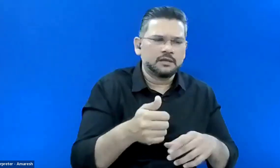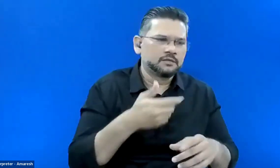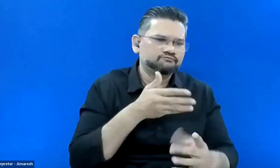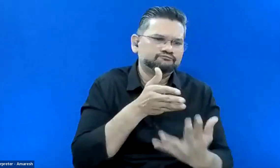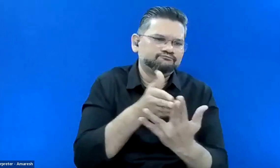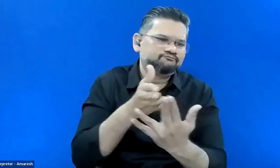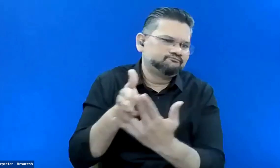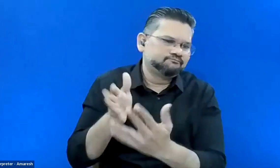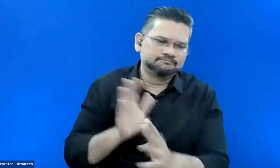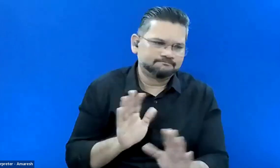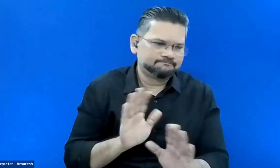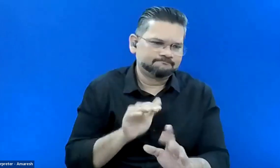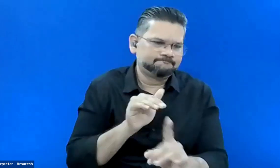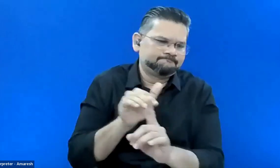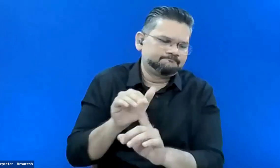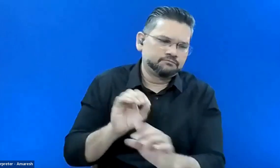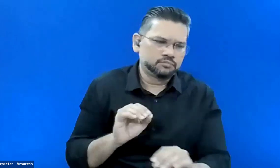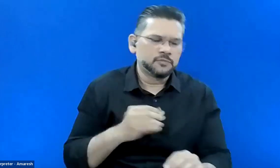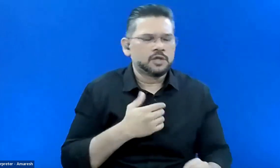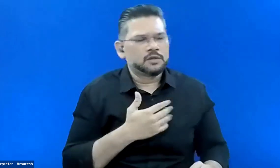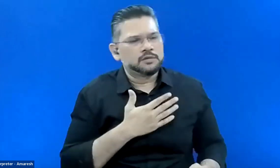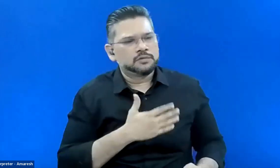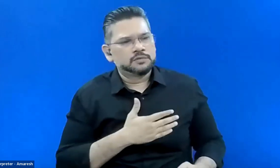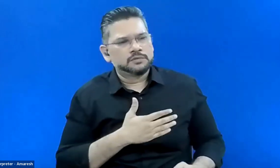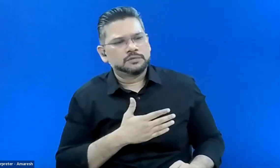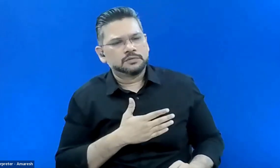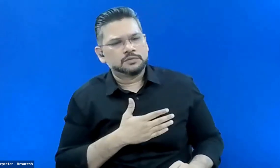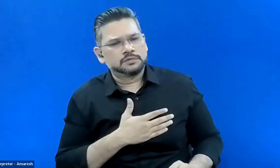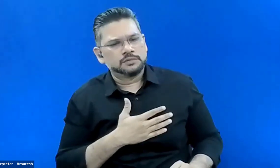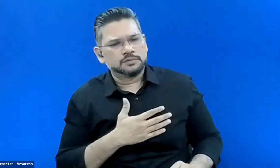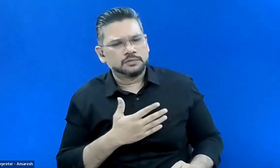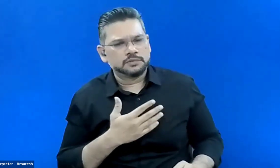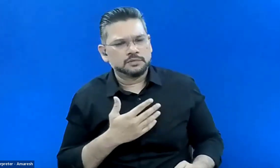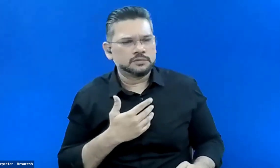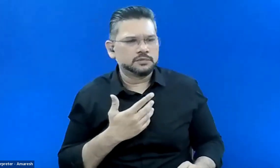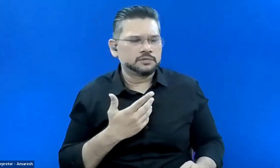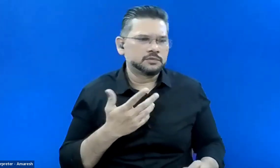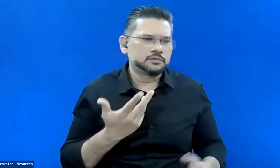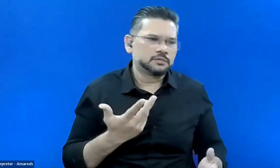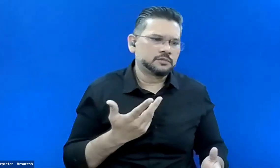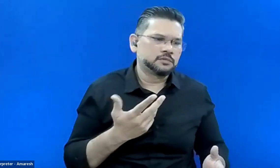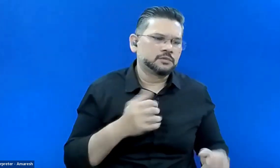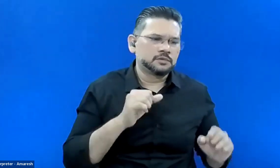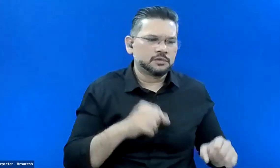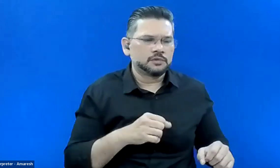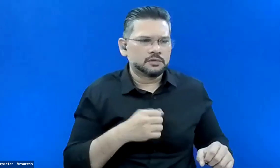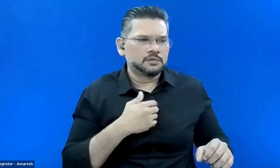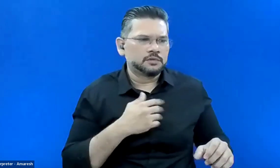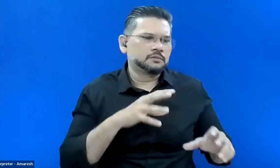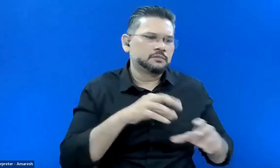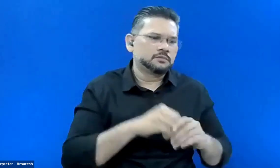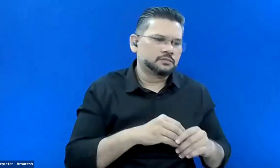I just need to study with listening music, just an example.